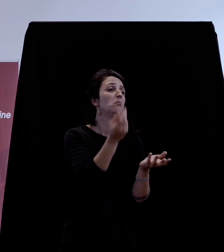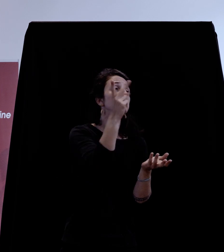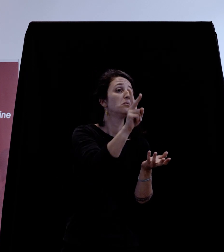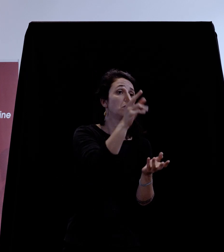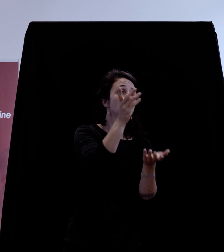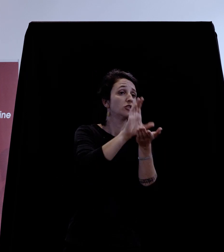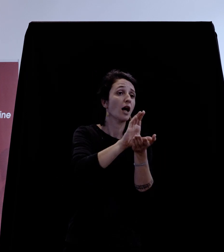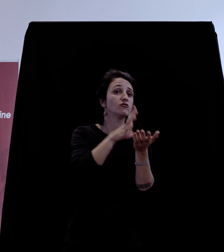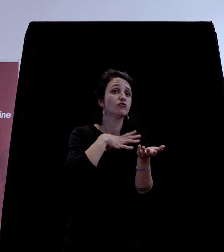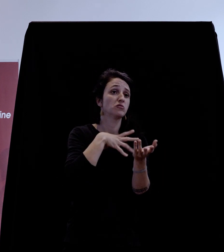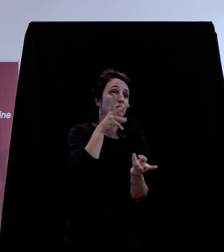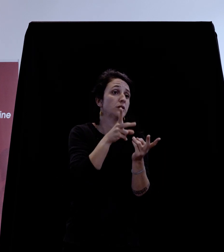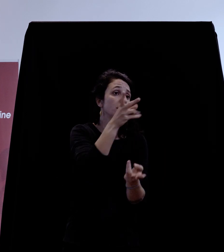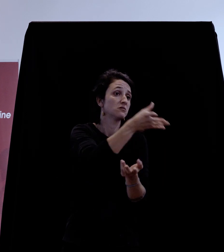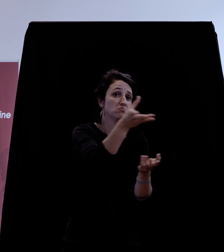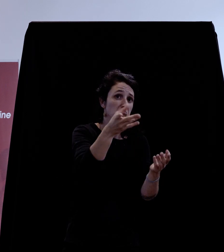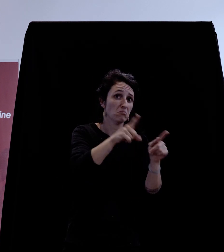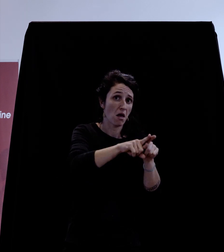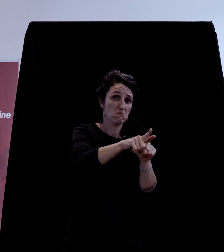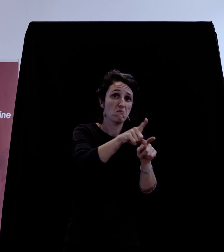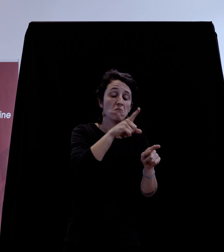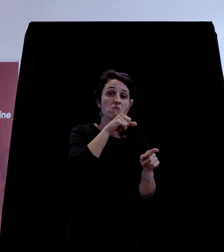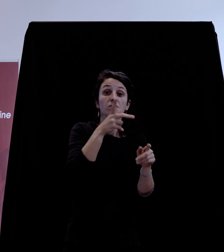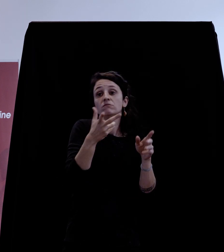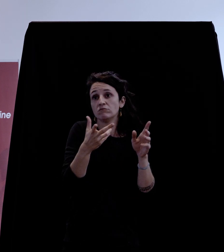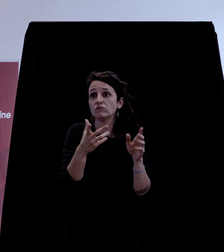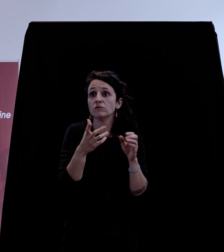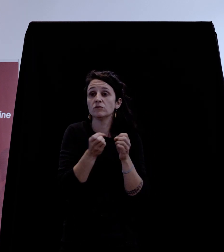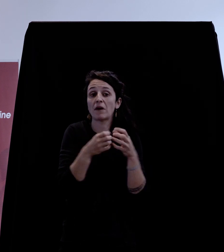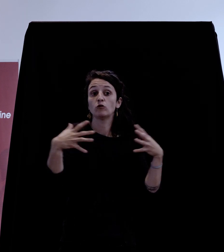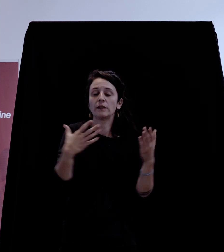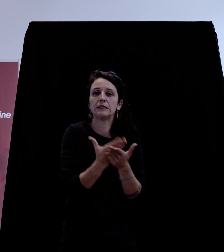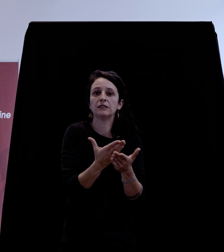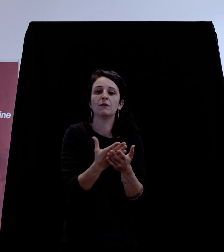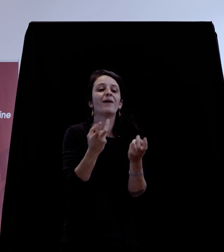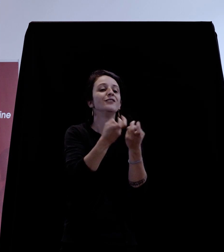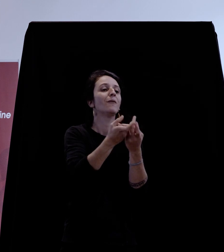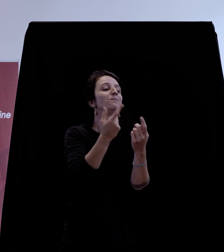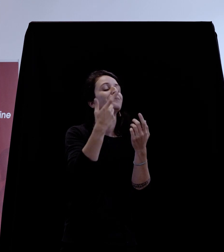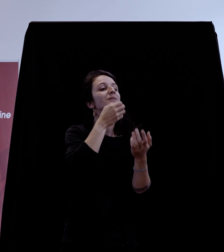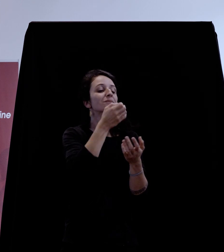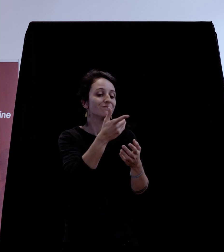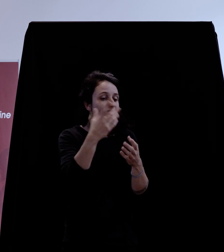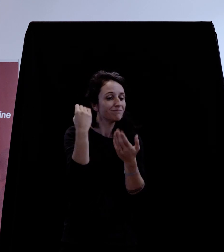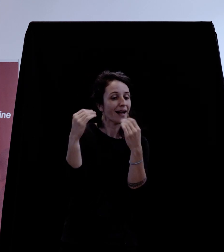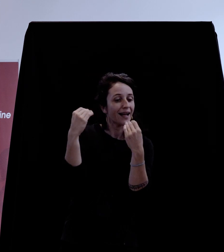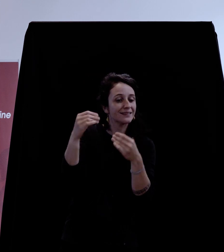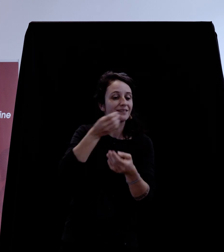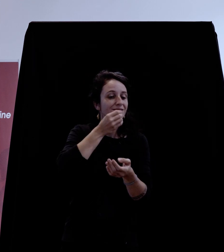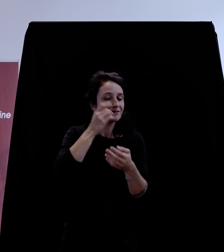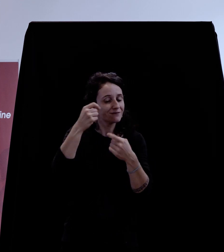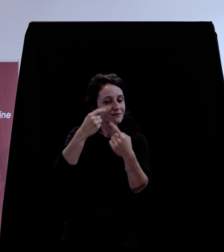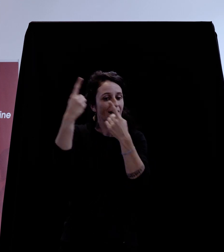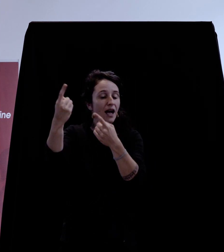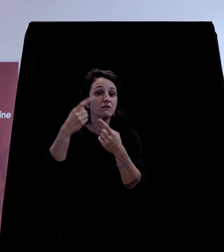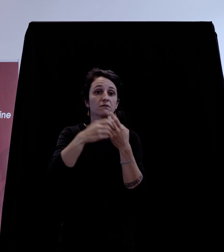reasons. But you say, we're going to the grocery store. And your kid says, are we going to the grocery store? Yes, we're going